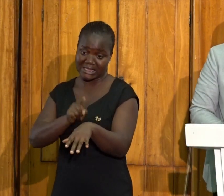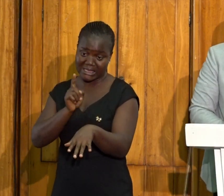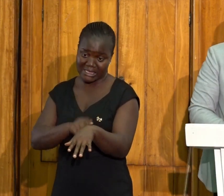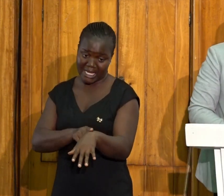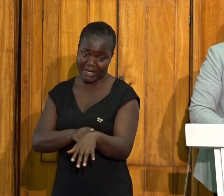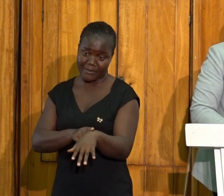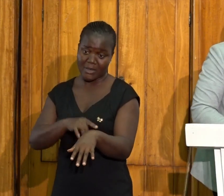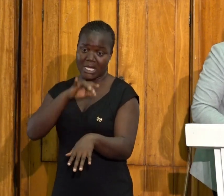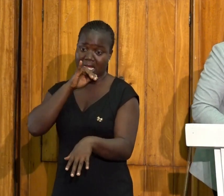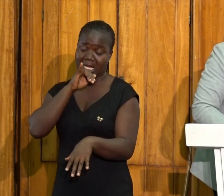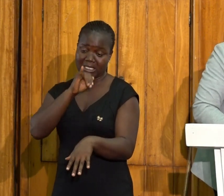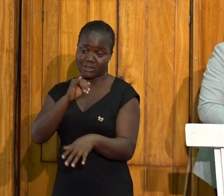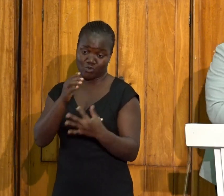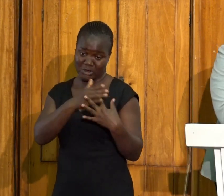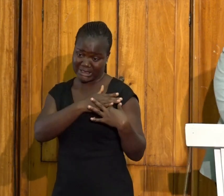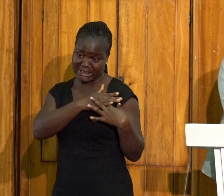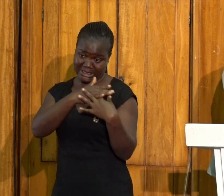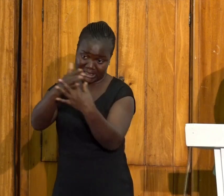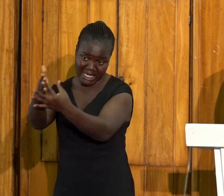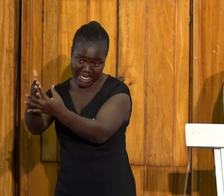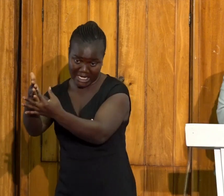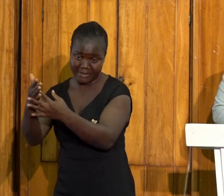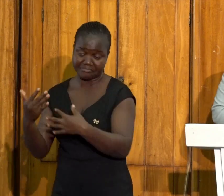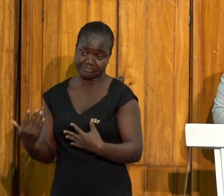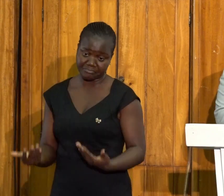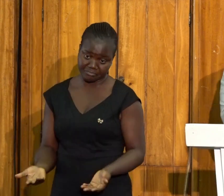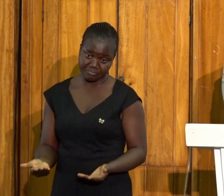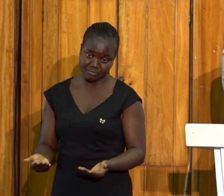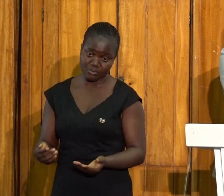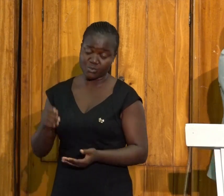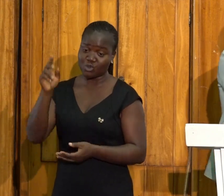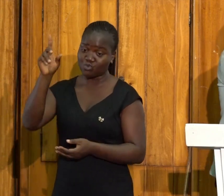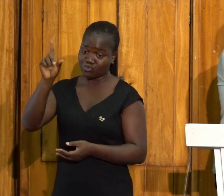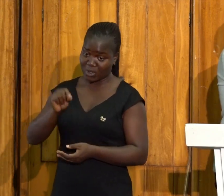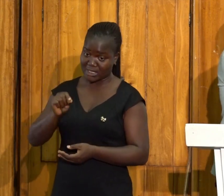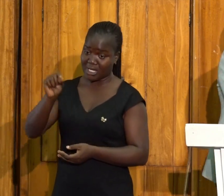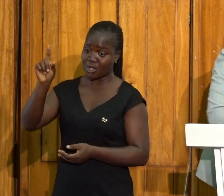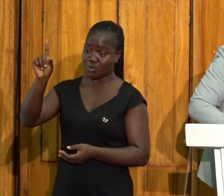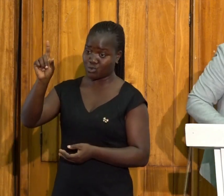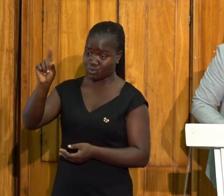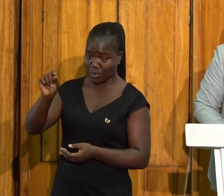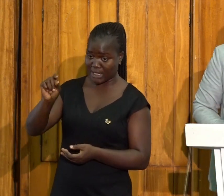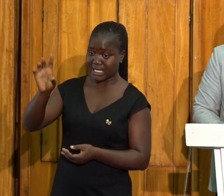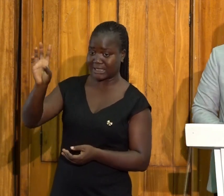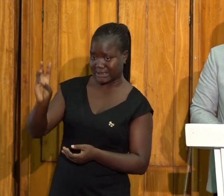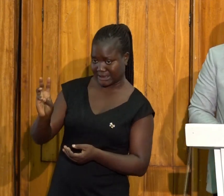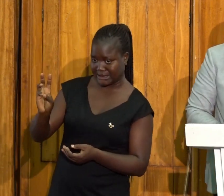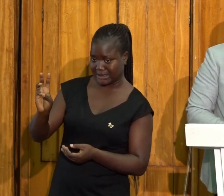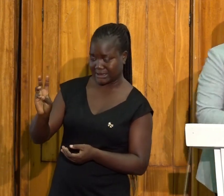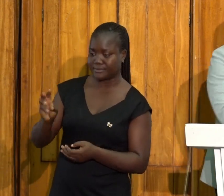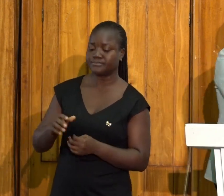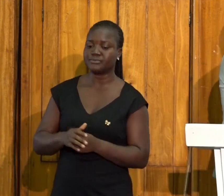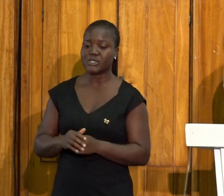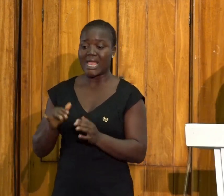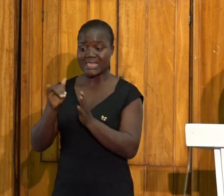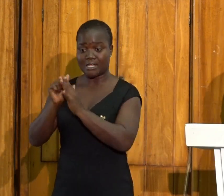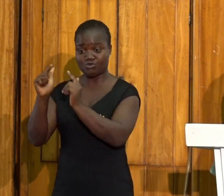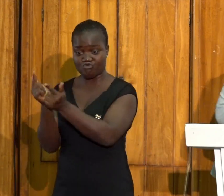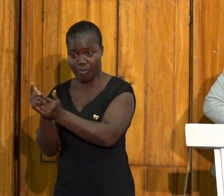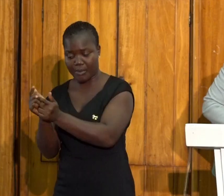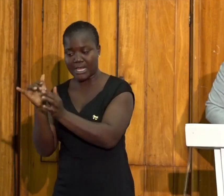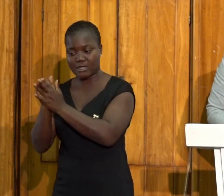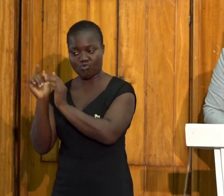is also going to be shared at CROI 2026. So those that will attend CROI 2026, please look out